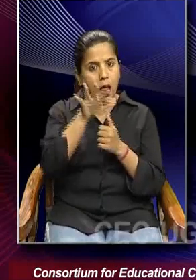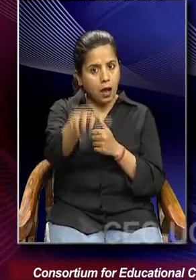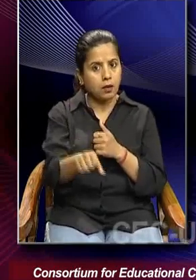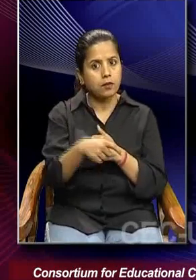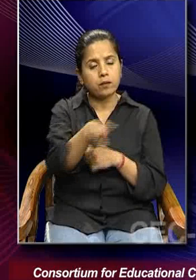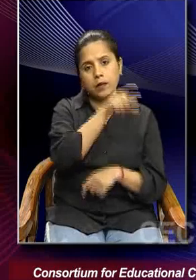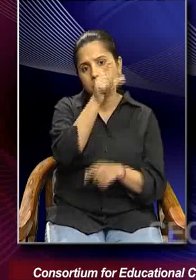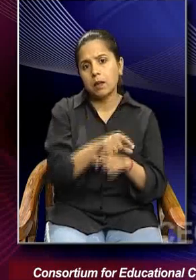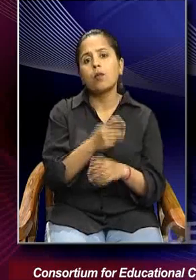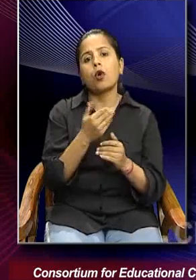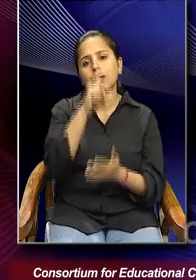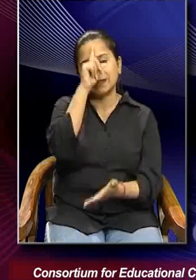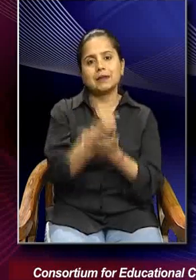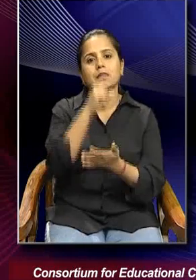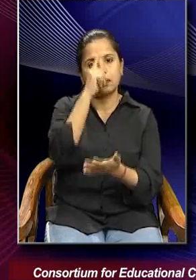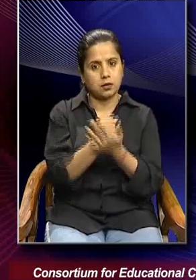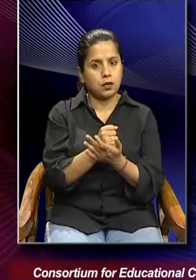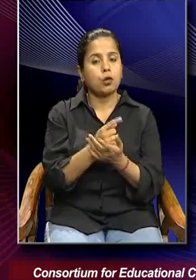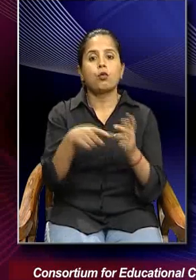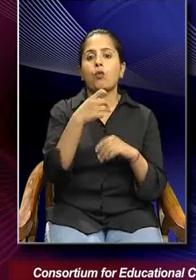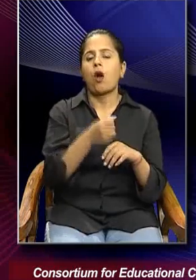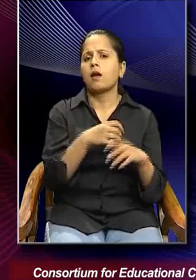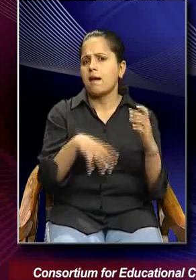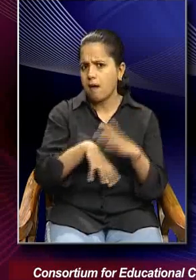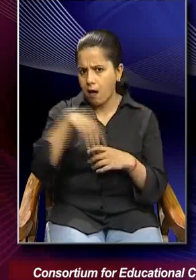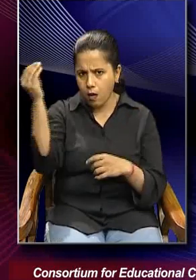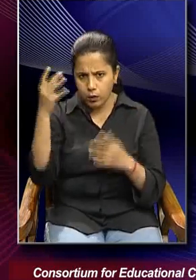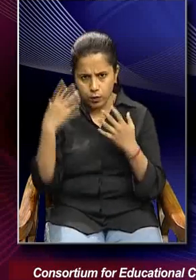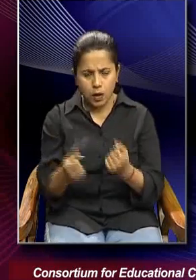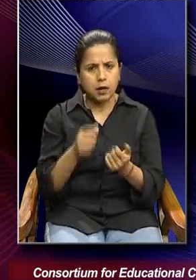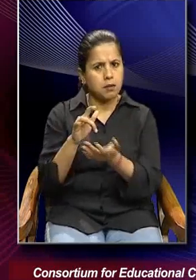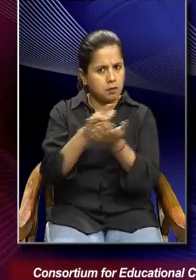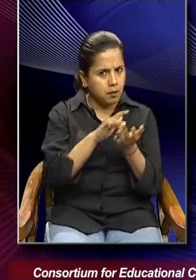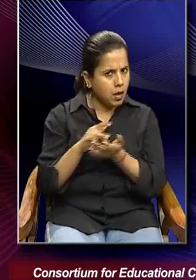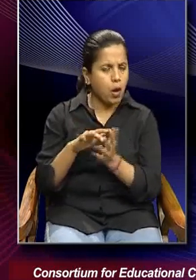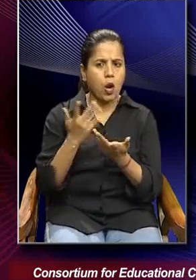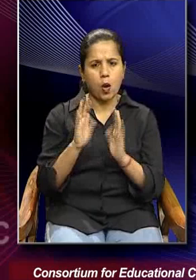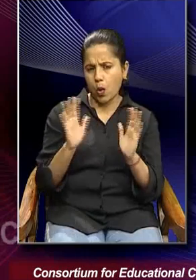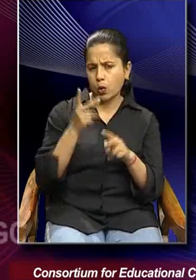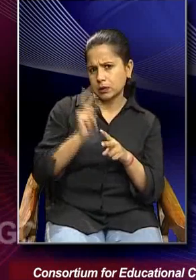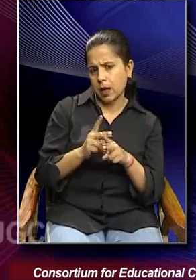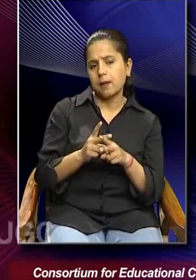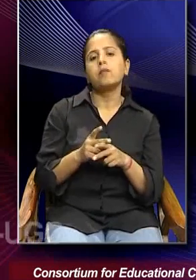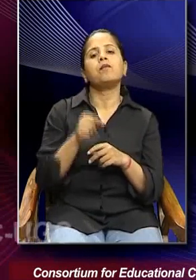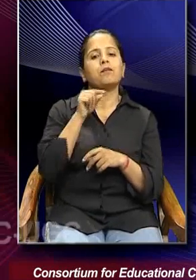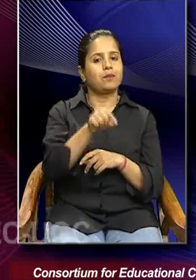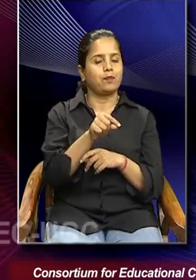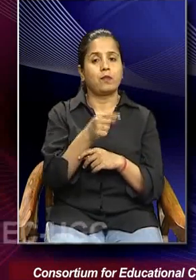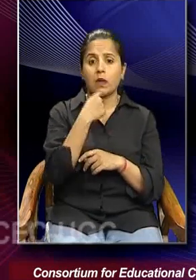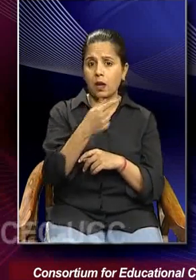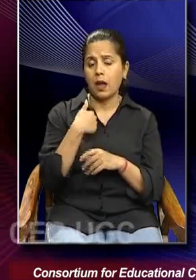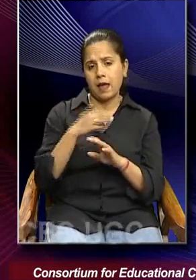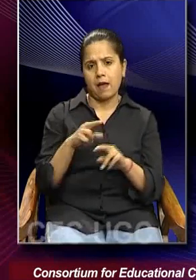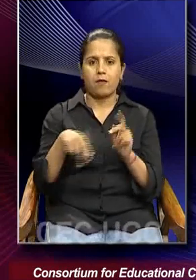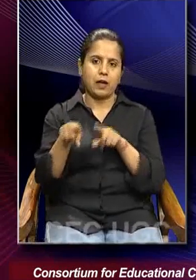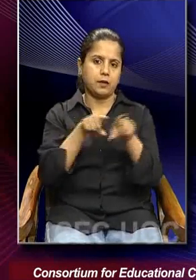she makes a decision whether to move out to the potential place of destination or not. And so therefore we have, if you look at